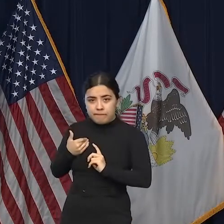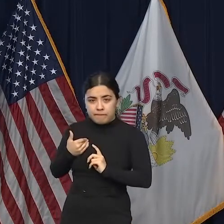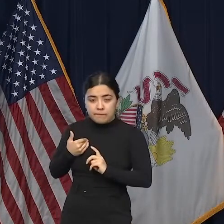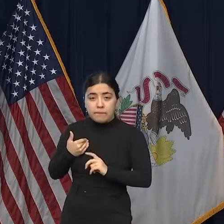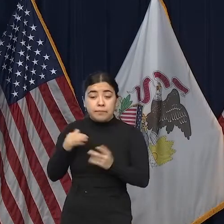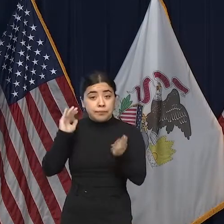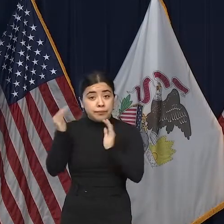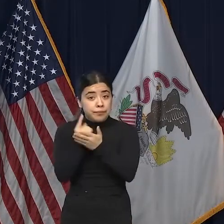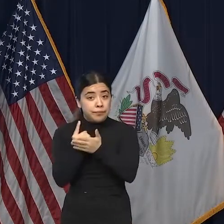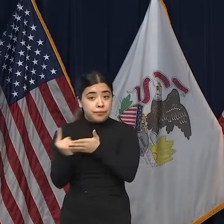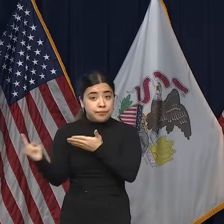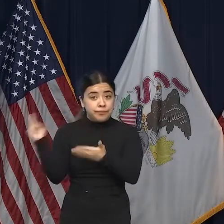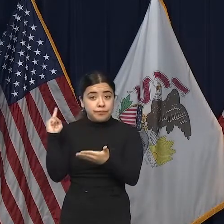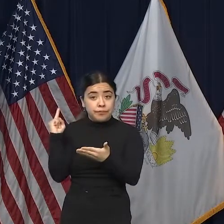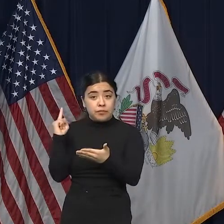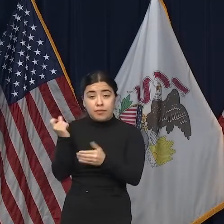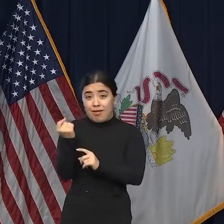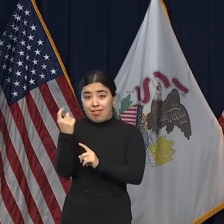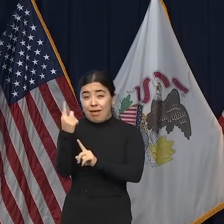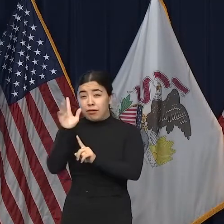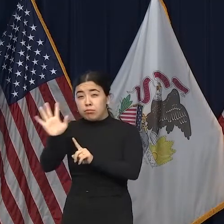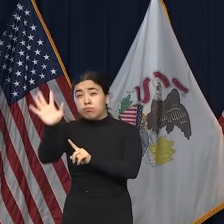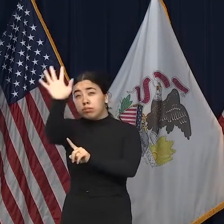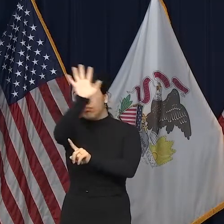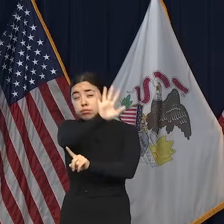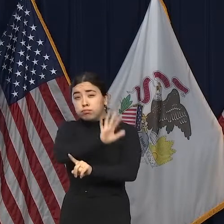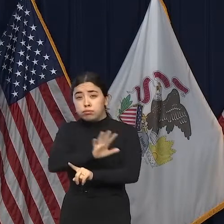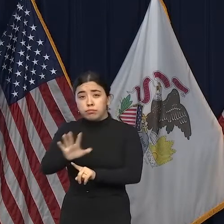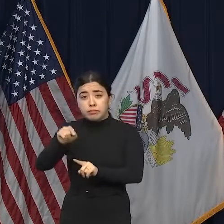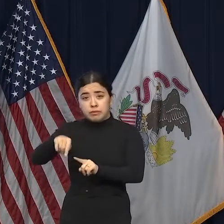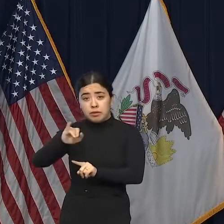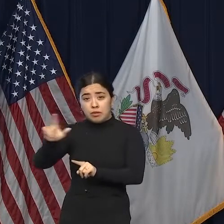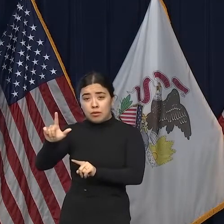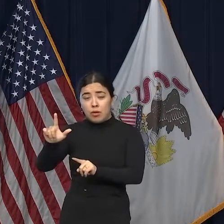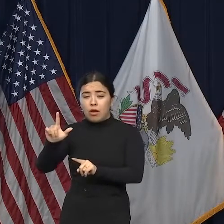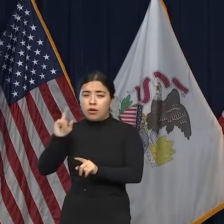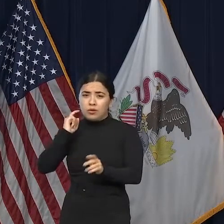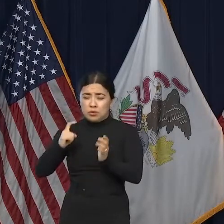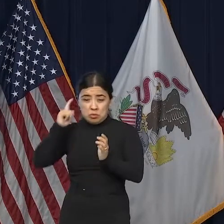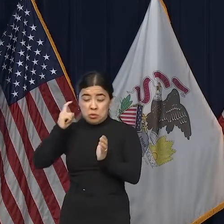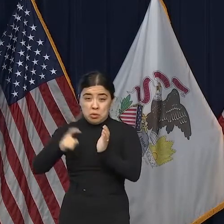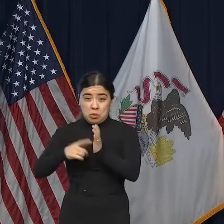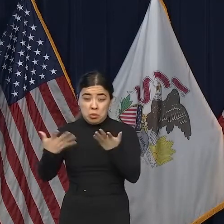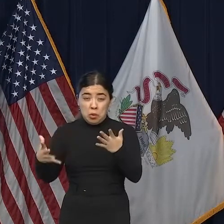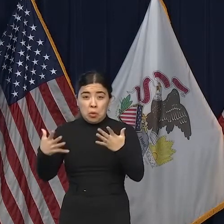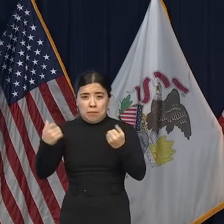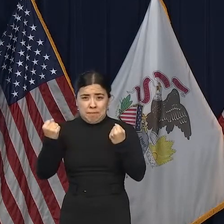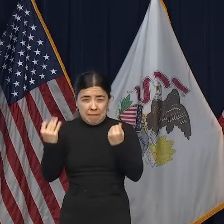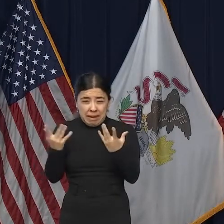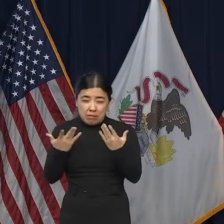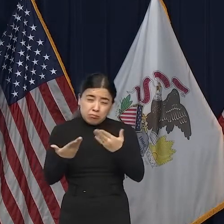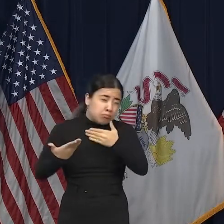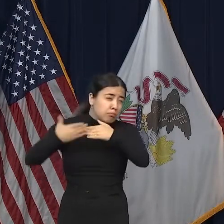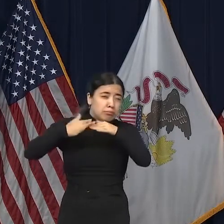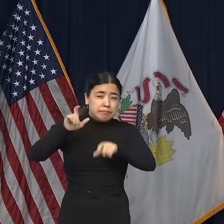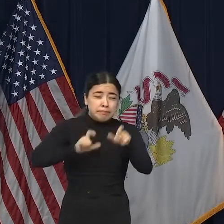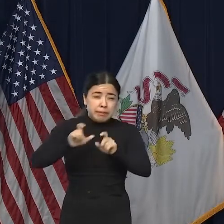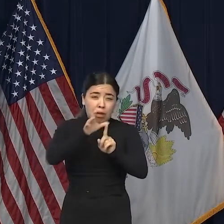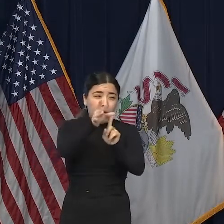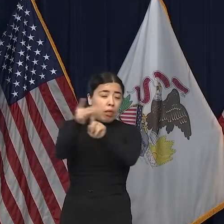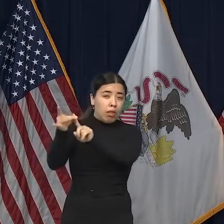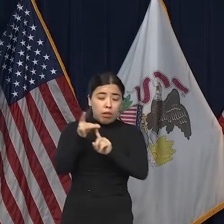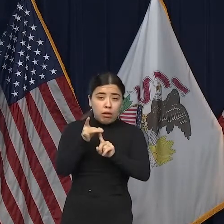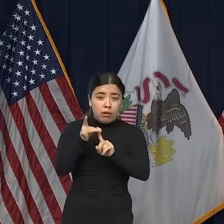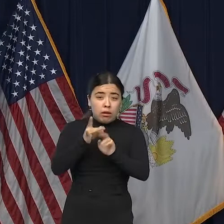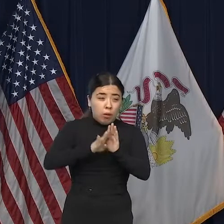compared to last week, all 11 regions are seeing severe increases in their positivity rates, ranging from a low